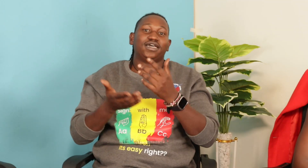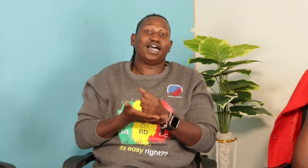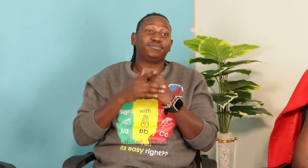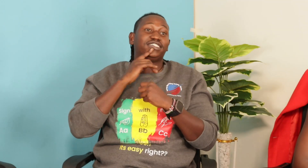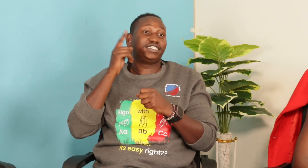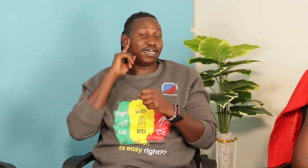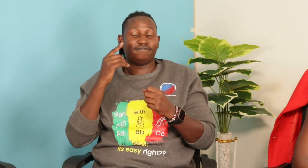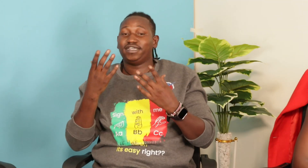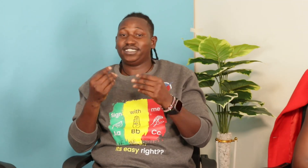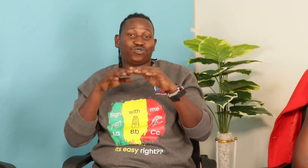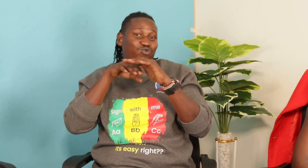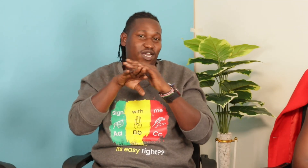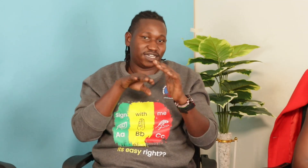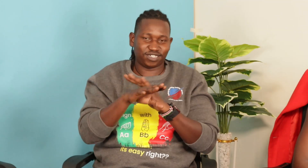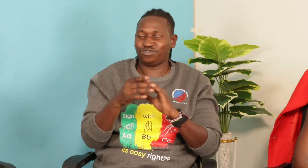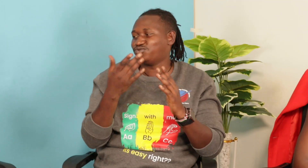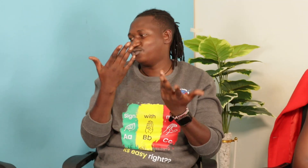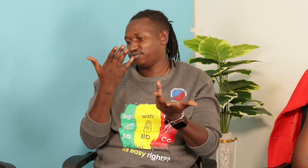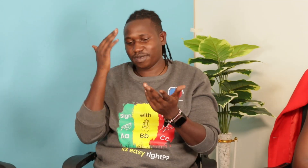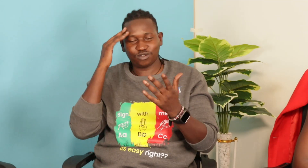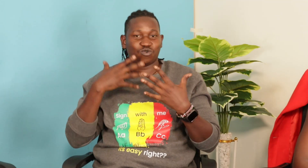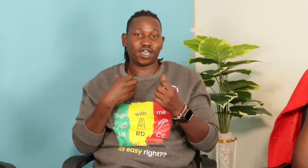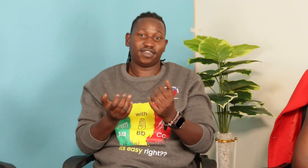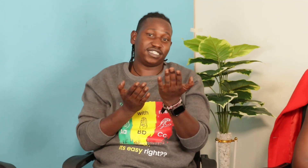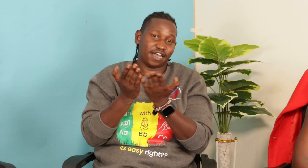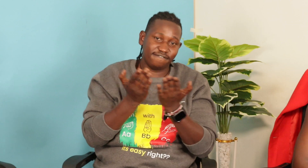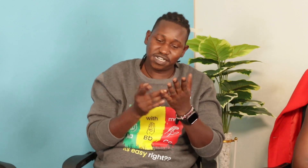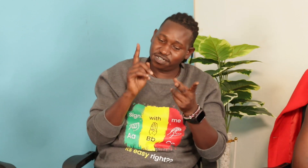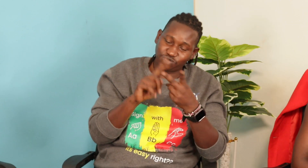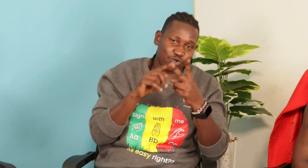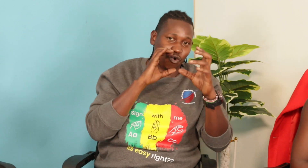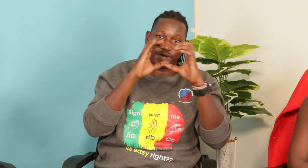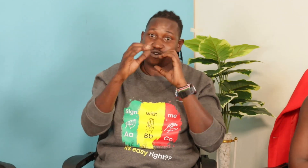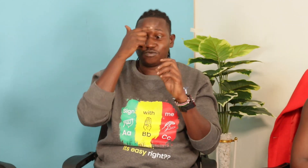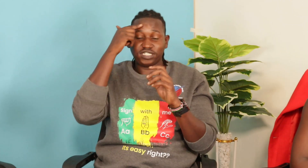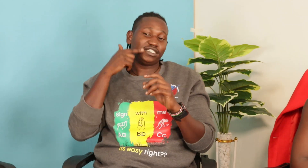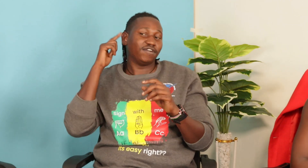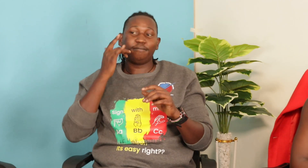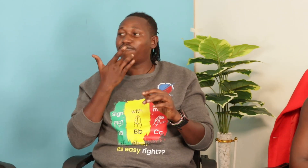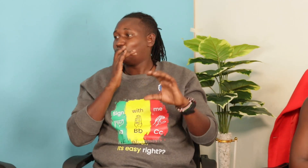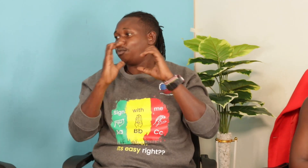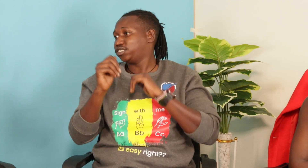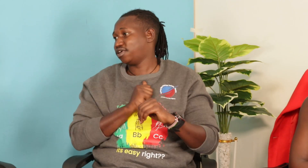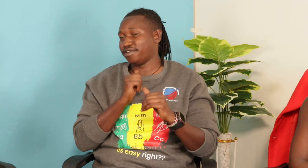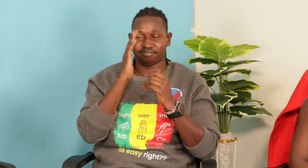language, because sign language helps deaf people to access mental health services, to communicate,